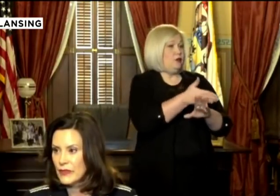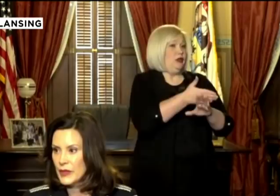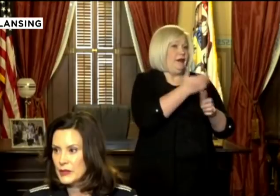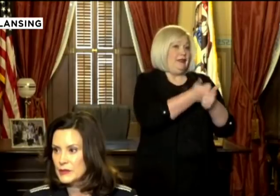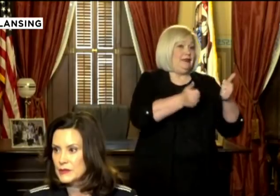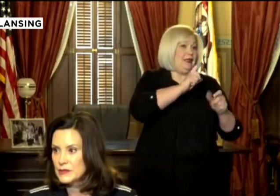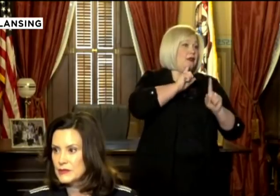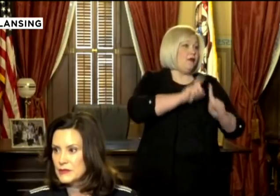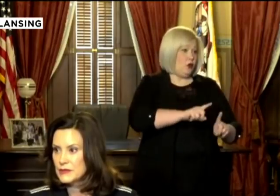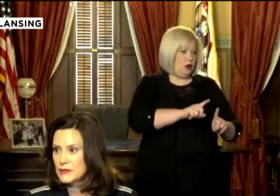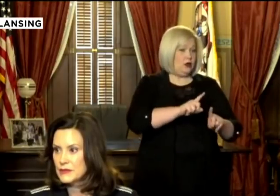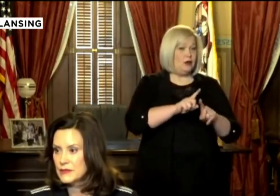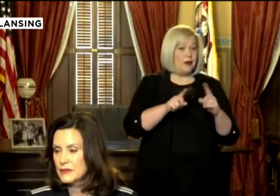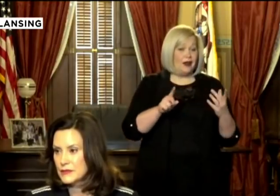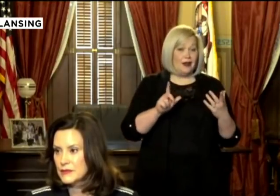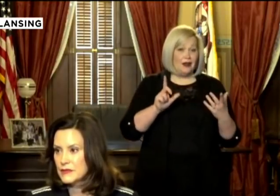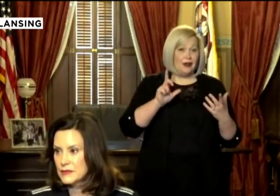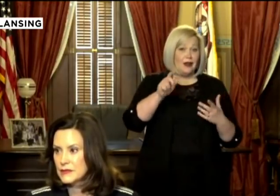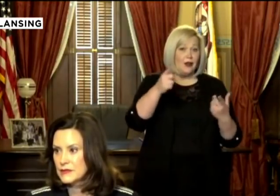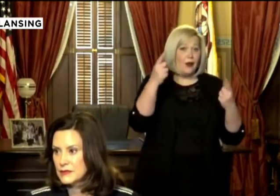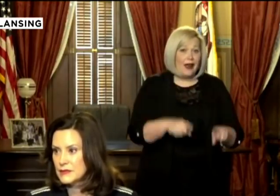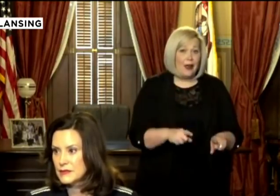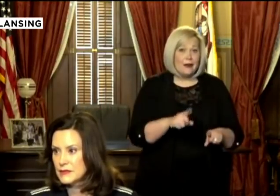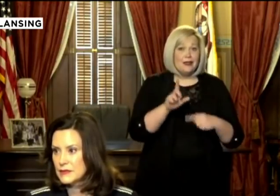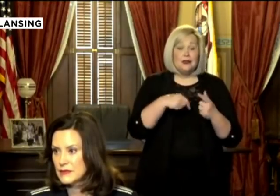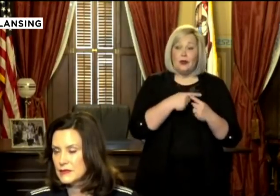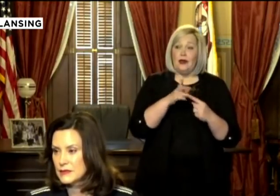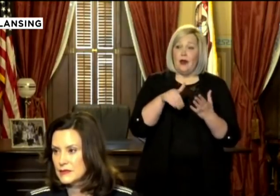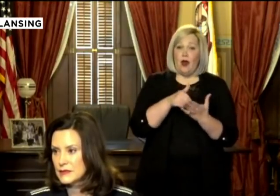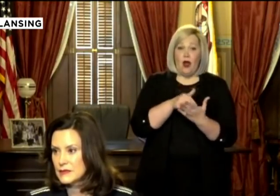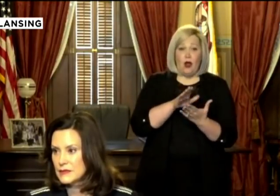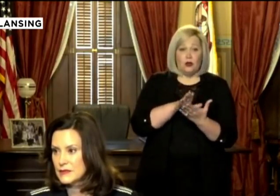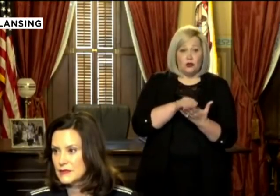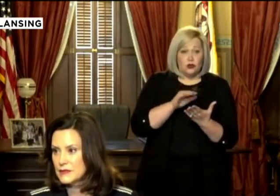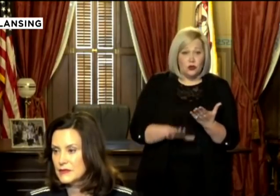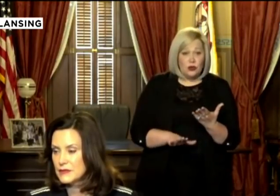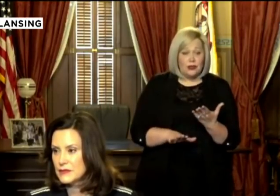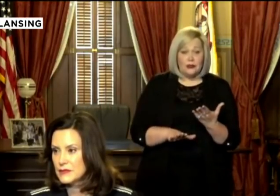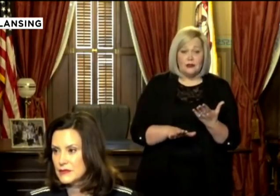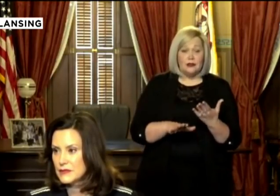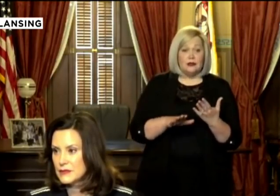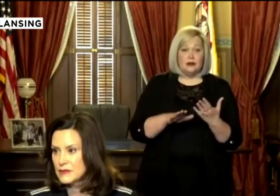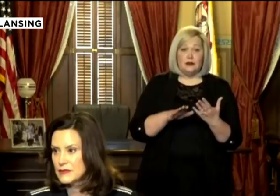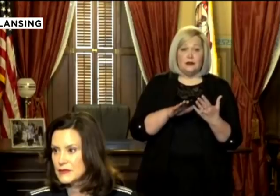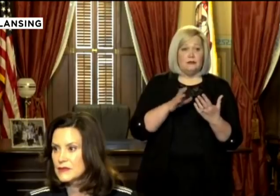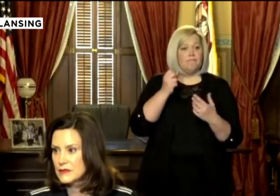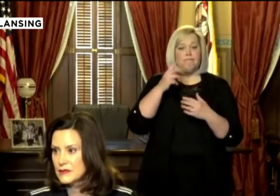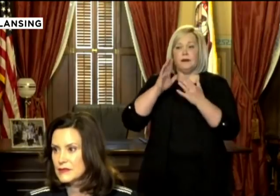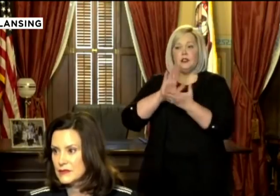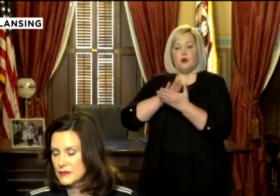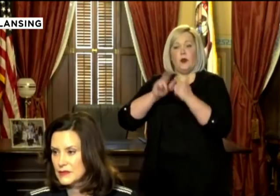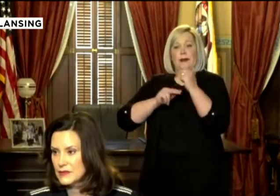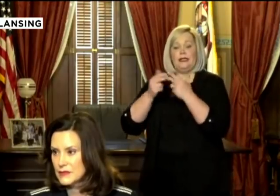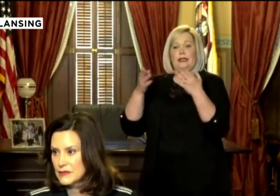orders. But at some point, what happens when you have all the students who are out of school because the school buildings are closed, but parents